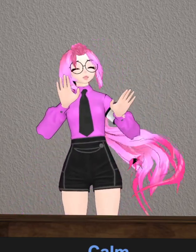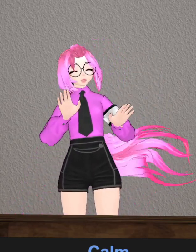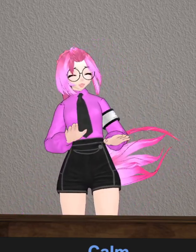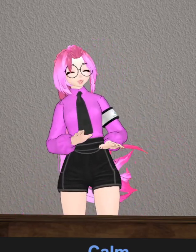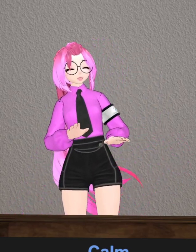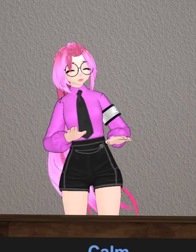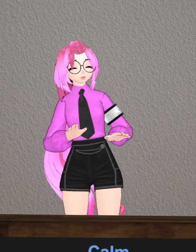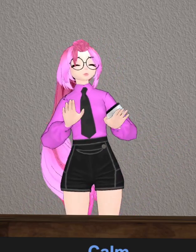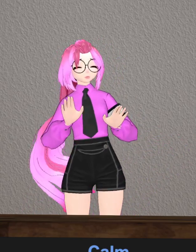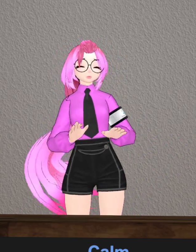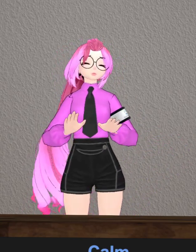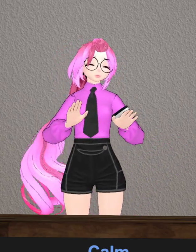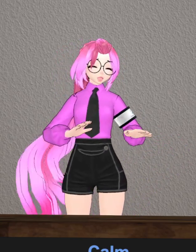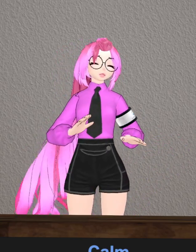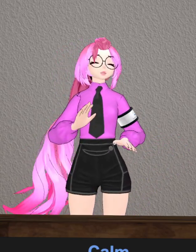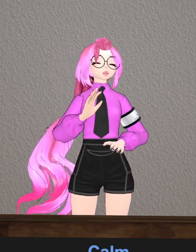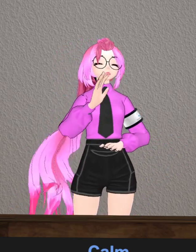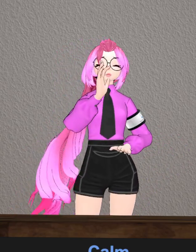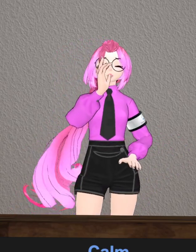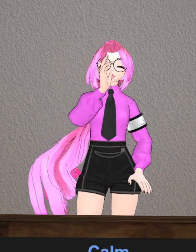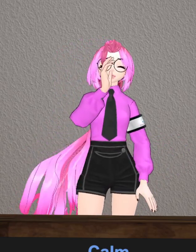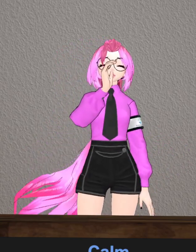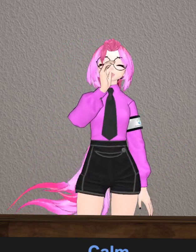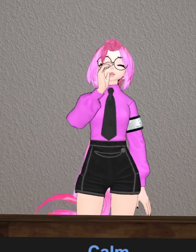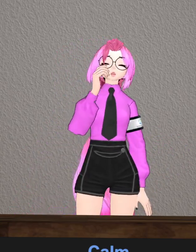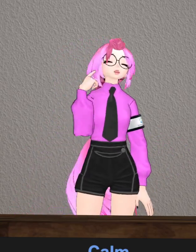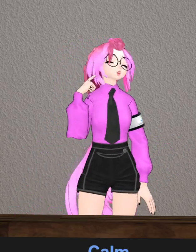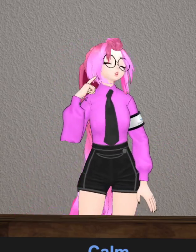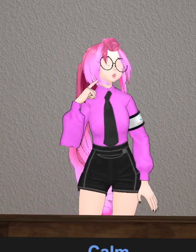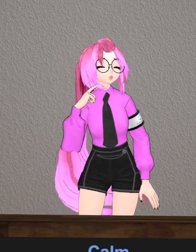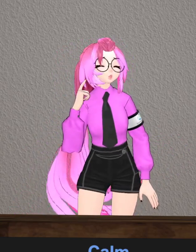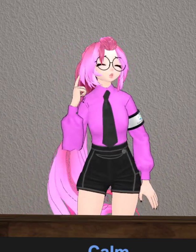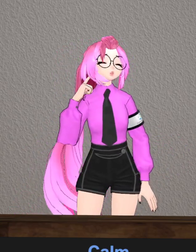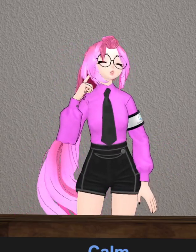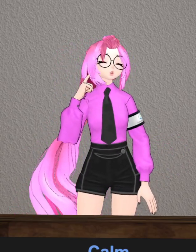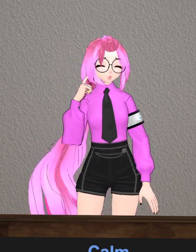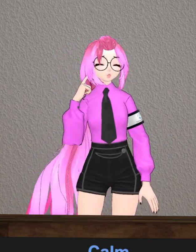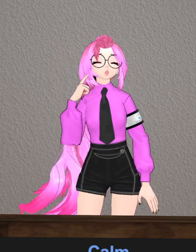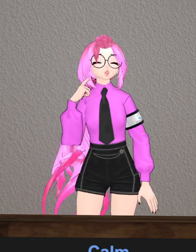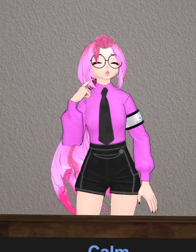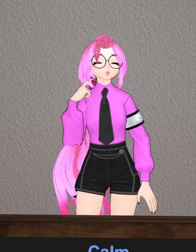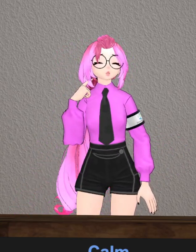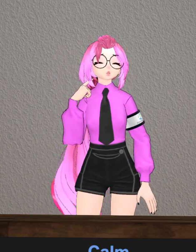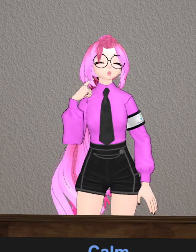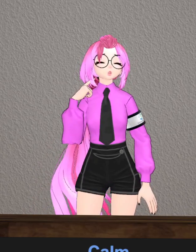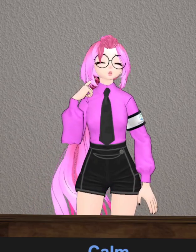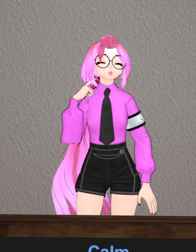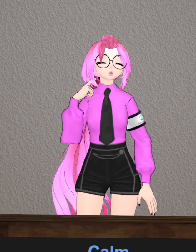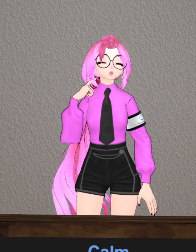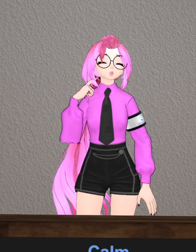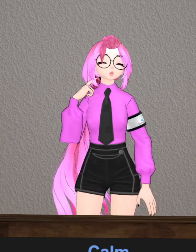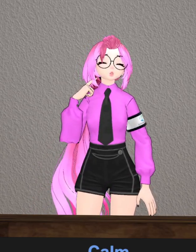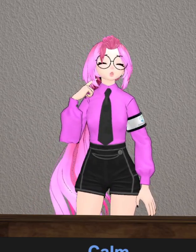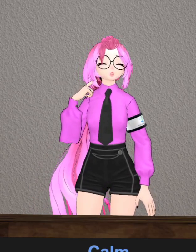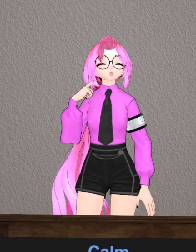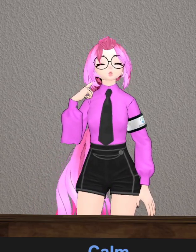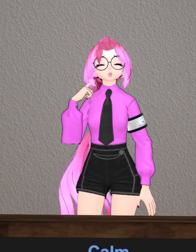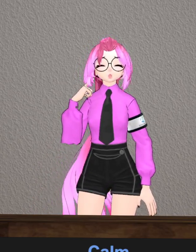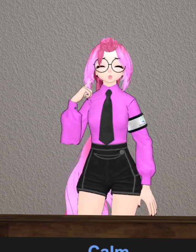calm down. And then really similarly. One of the things I know from Friends, no soup for